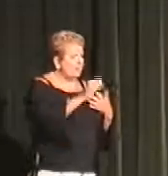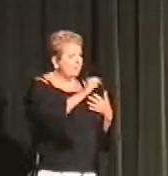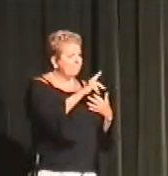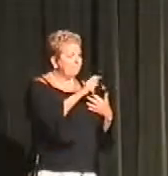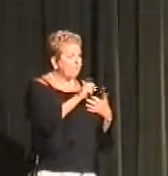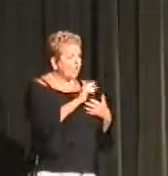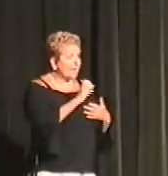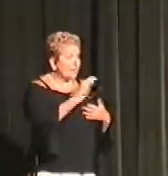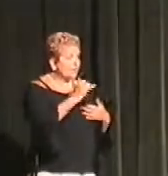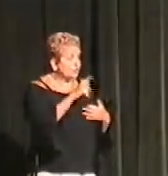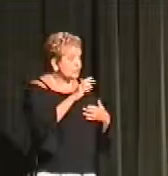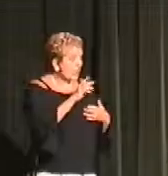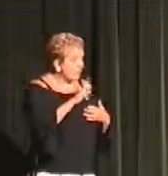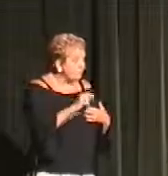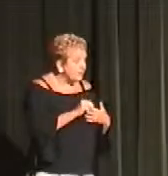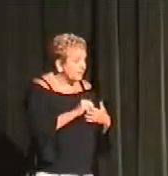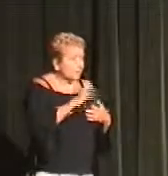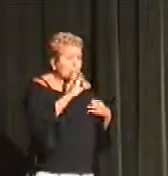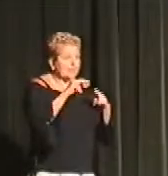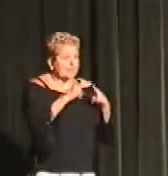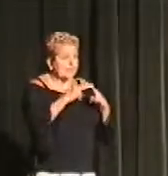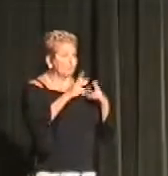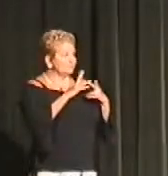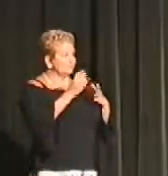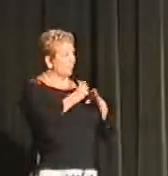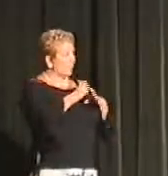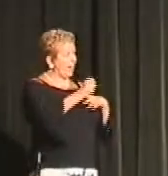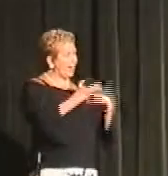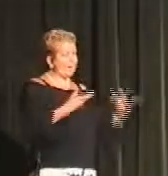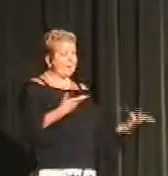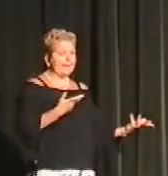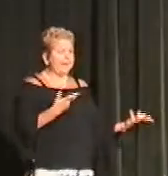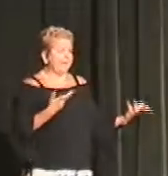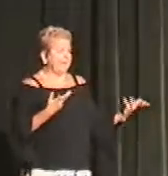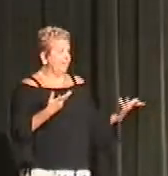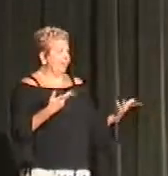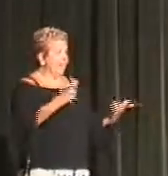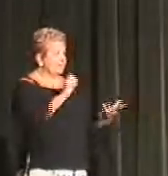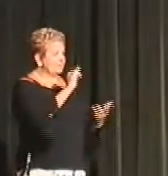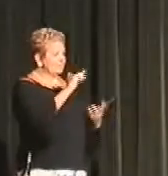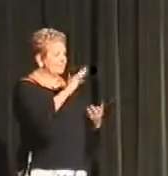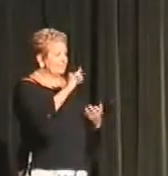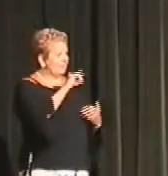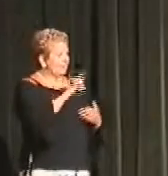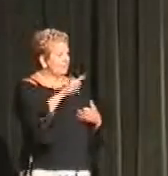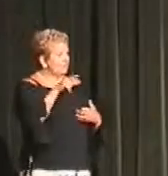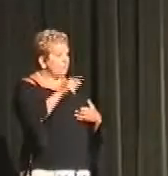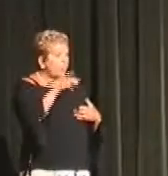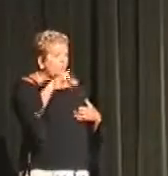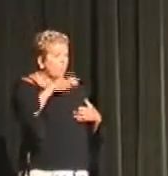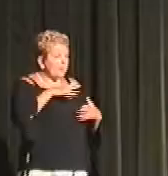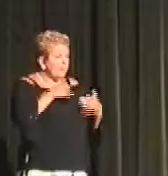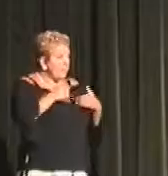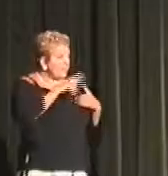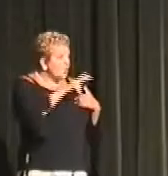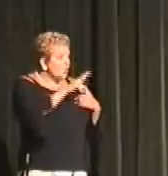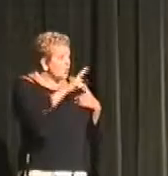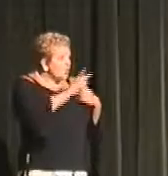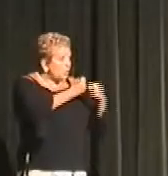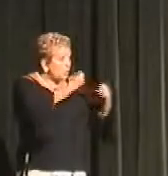about warrior sobriety. You know, I had the privilege of hearing Sybil Corwin. She had 32 years in my first 30 days, you know, the first